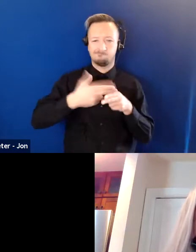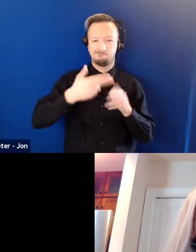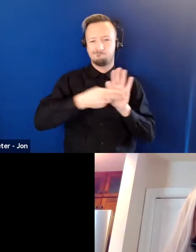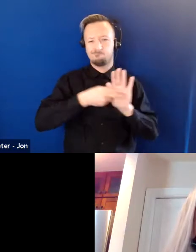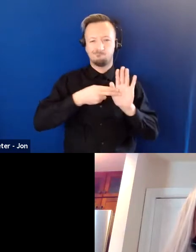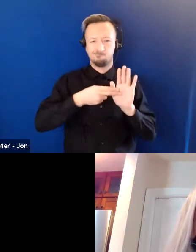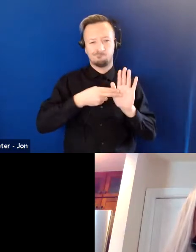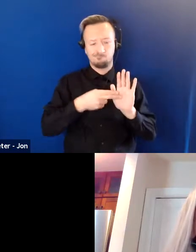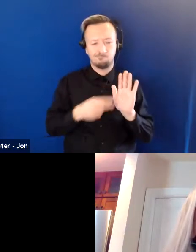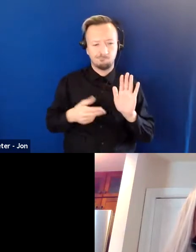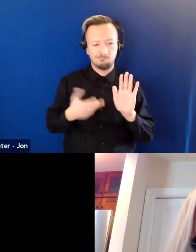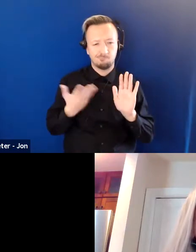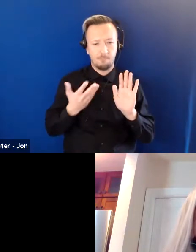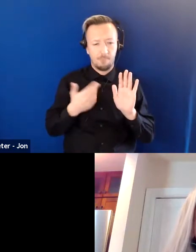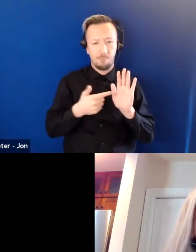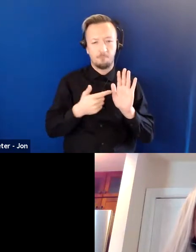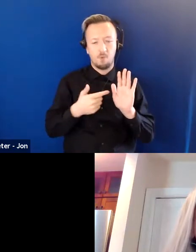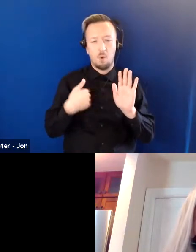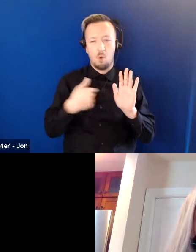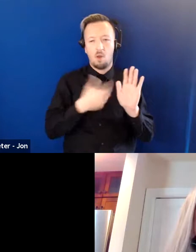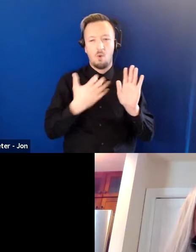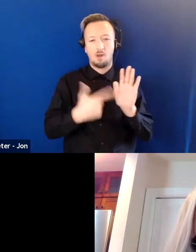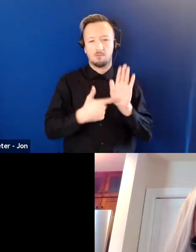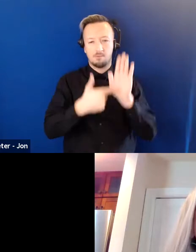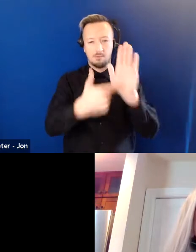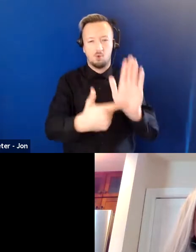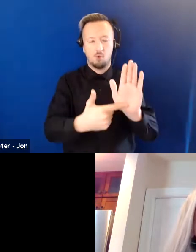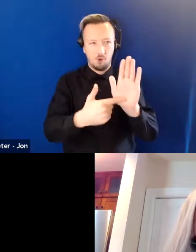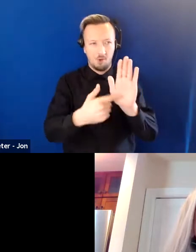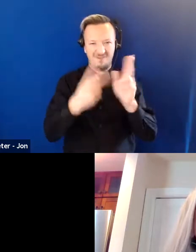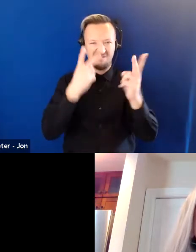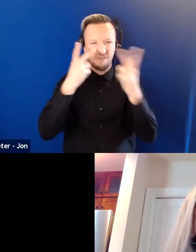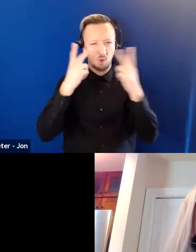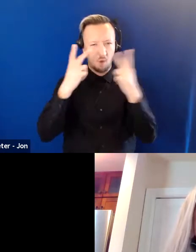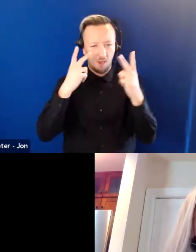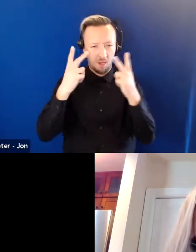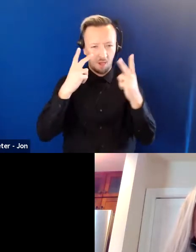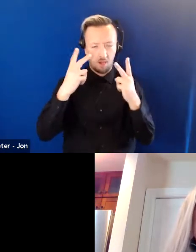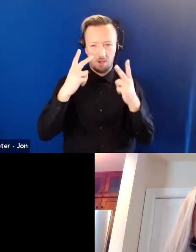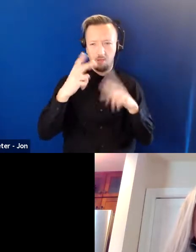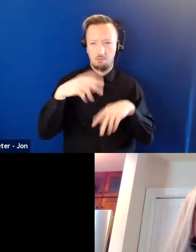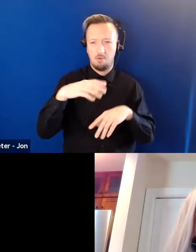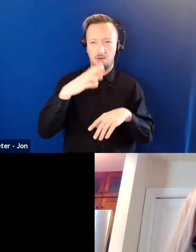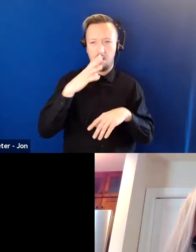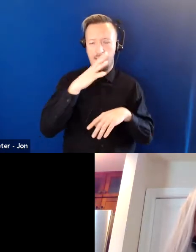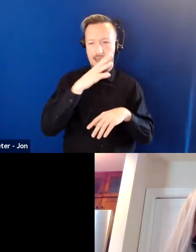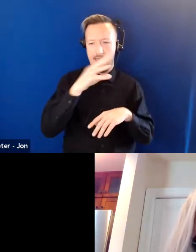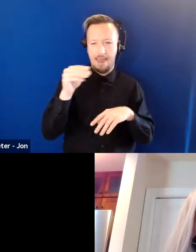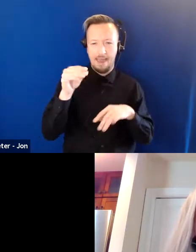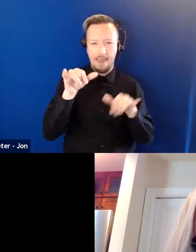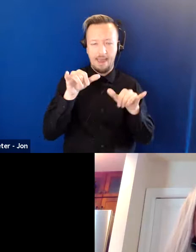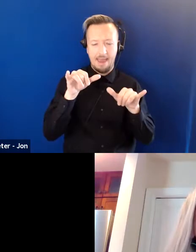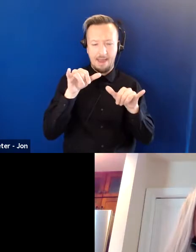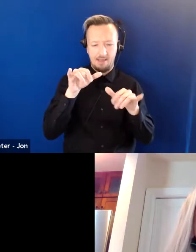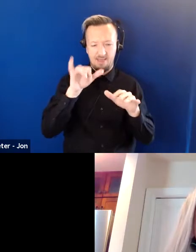creating a visual and content that it was consistent with who we